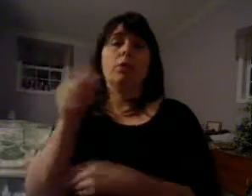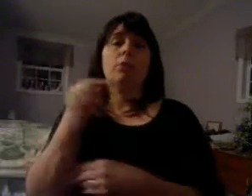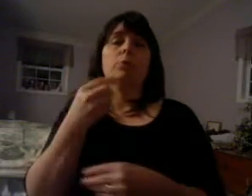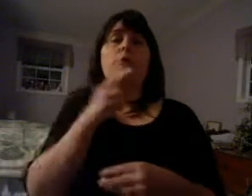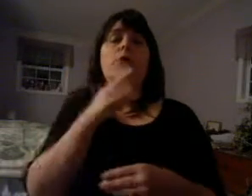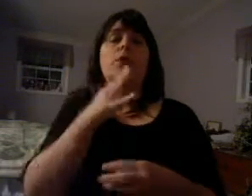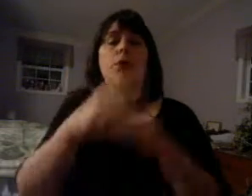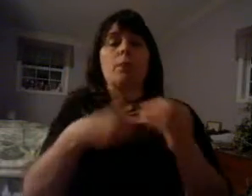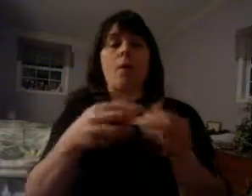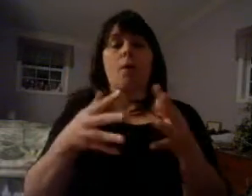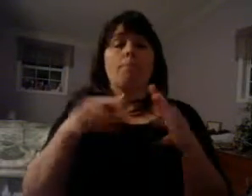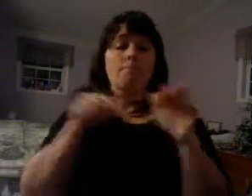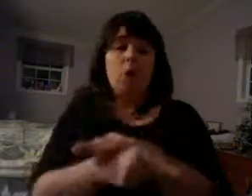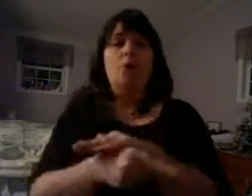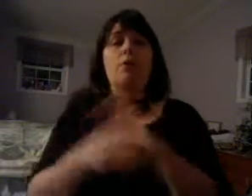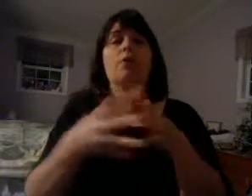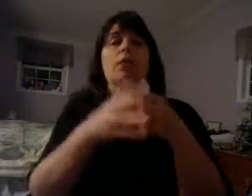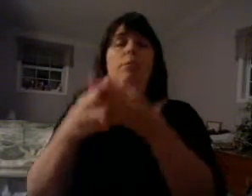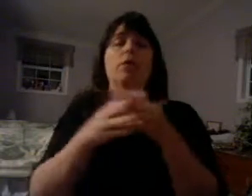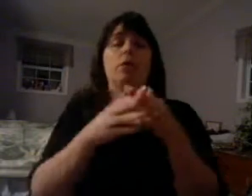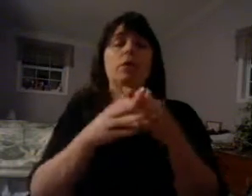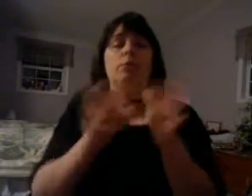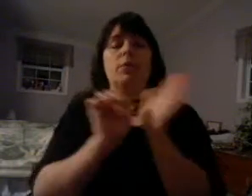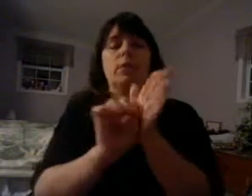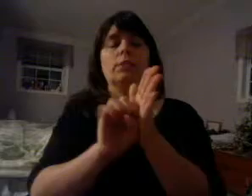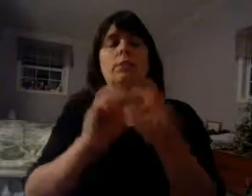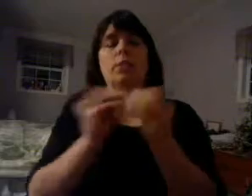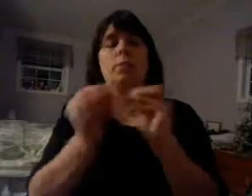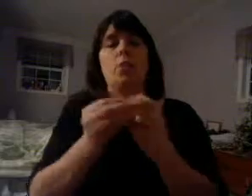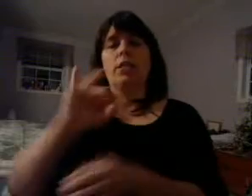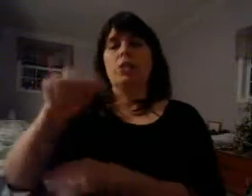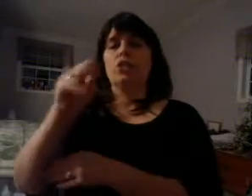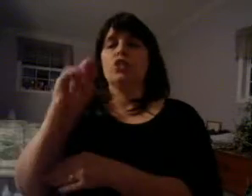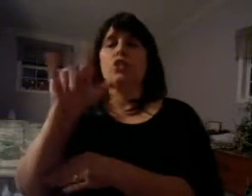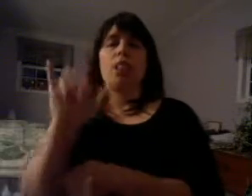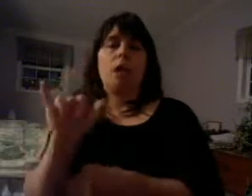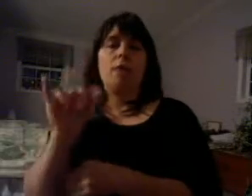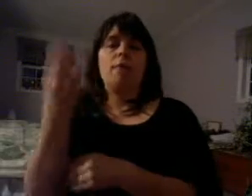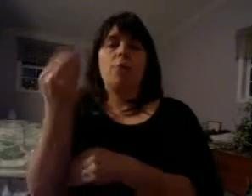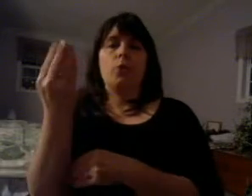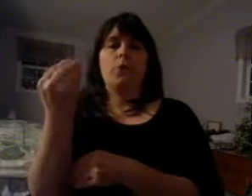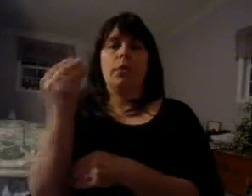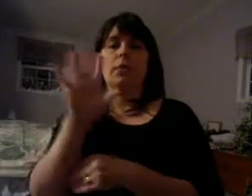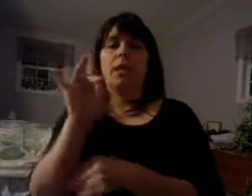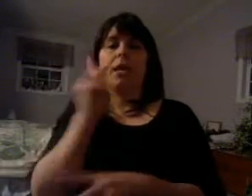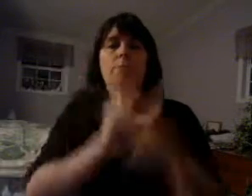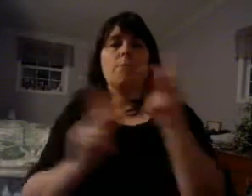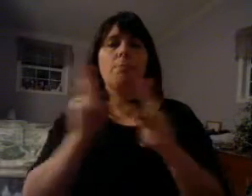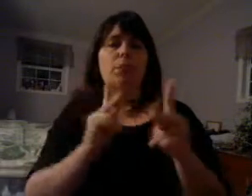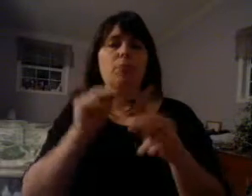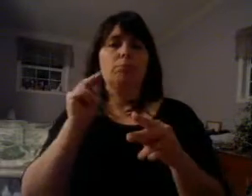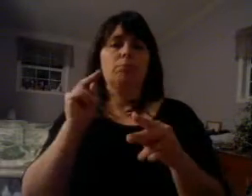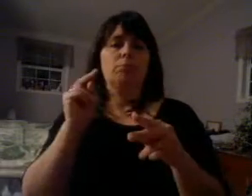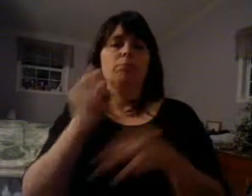July 14th, 1992, in Baltimore, Maryland, 8 people were shot. But there's nothing unusual about that. We have 8